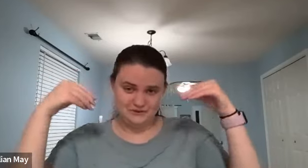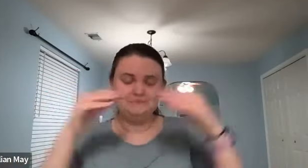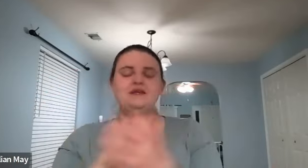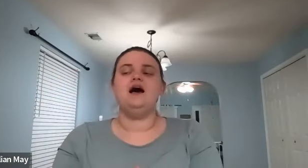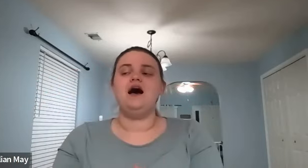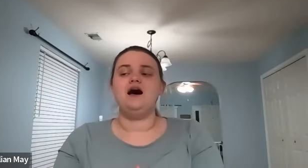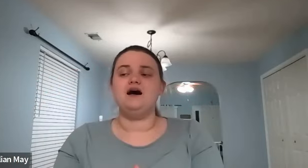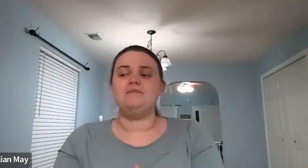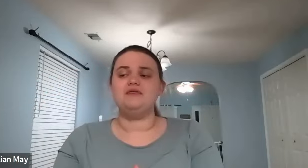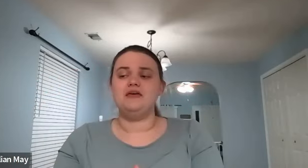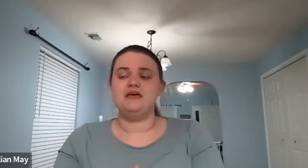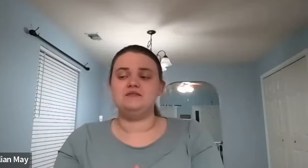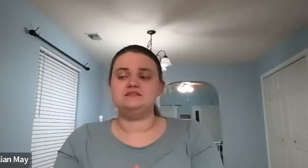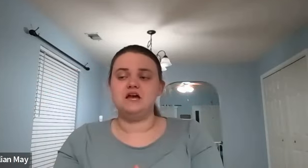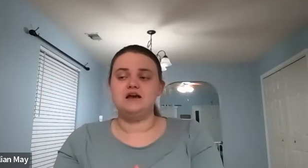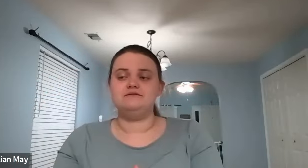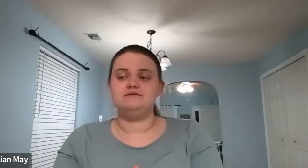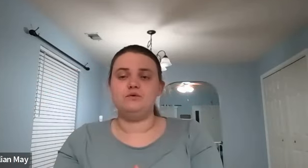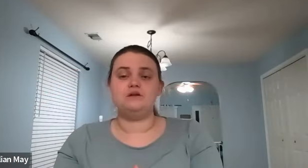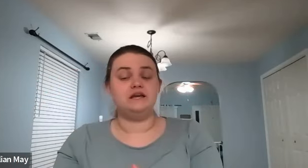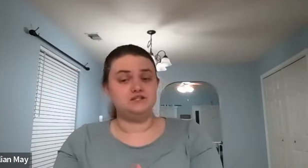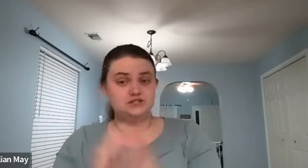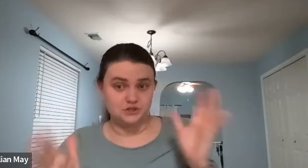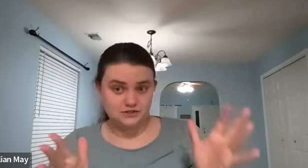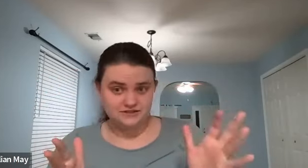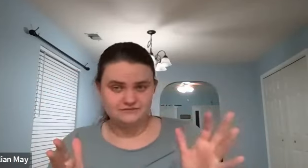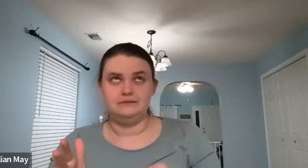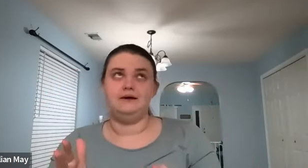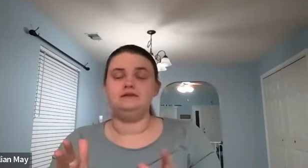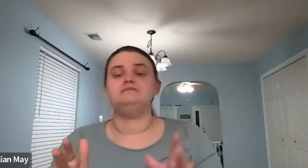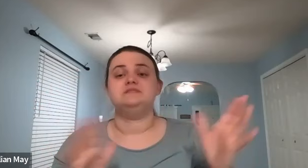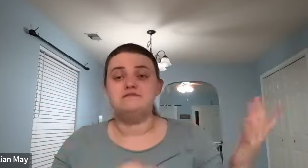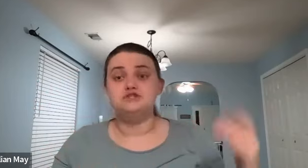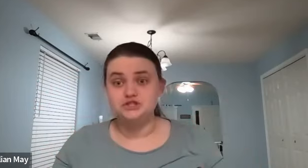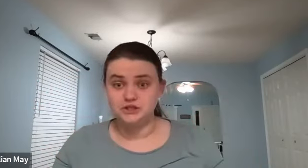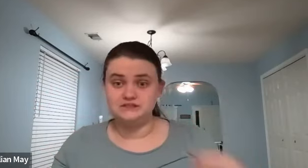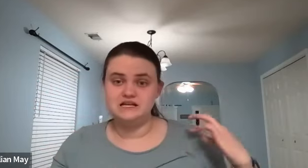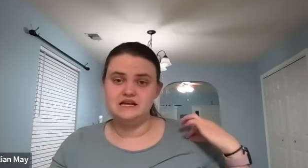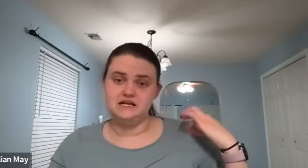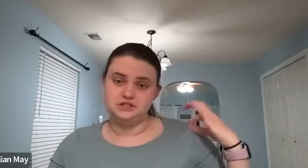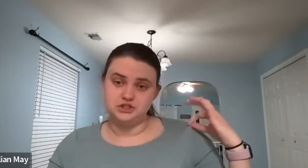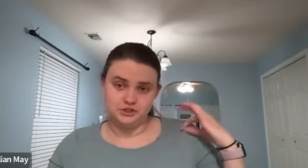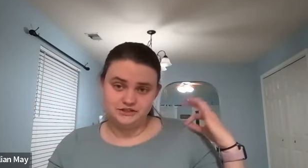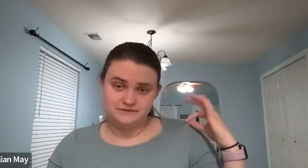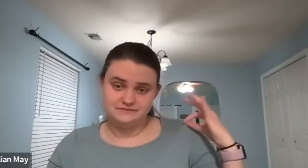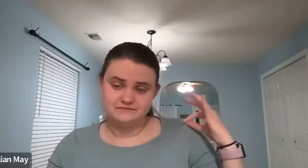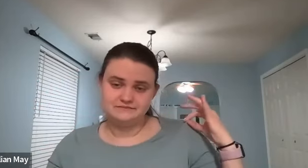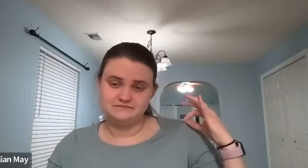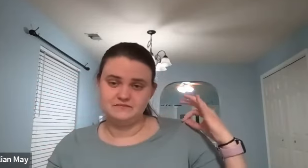store. Then the sign for like shirt, like sign for shirt, is you